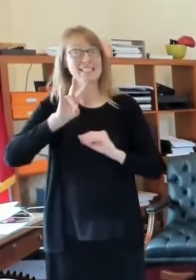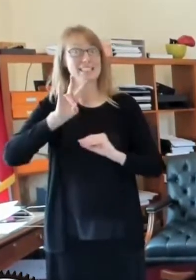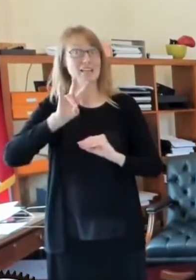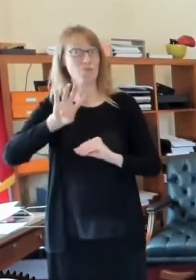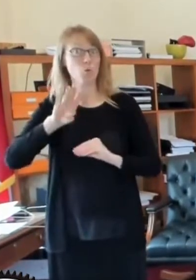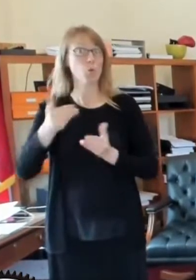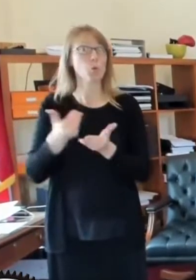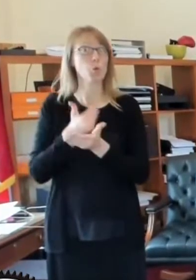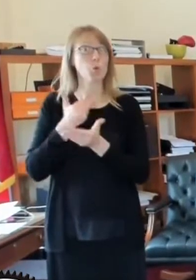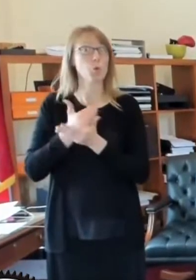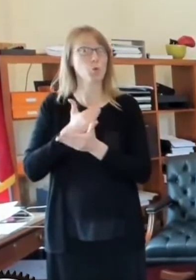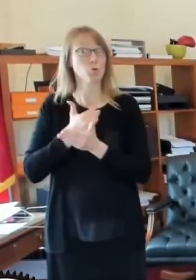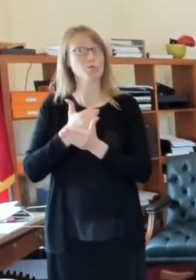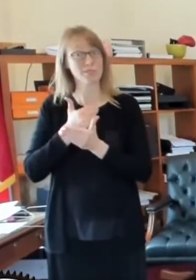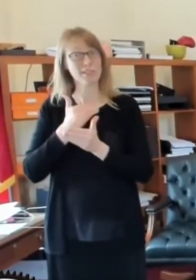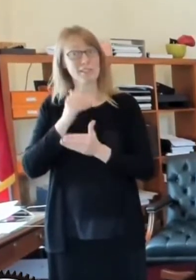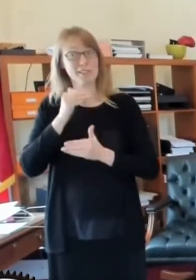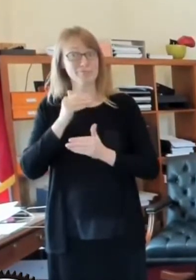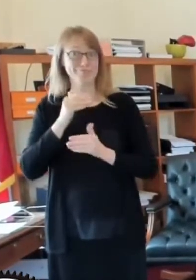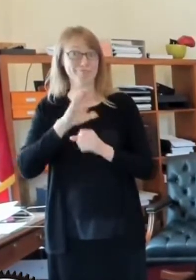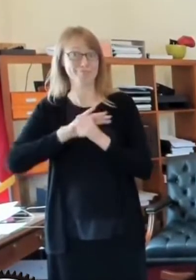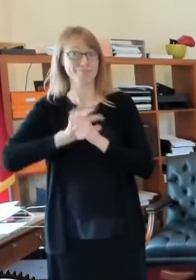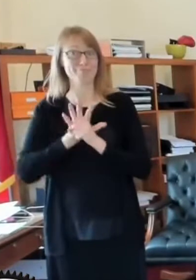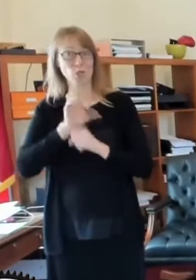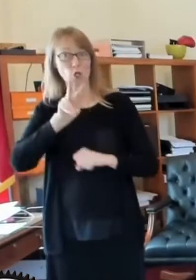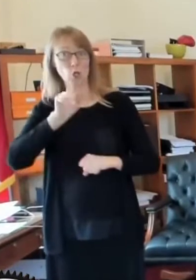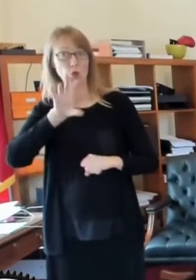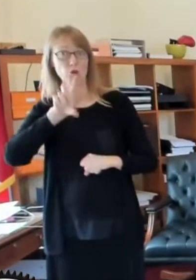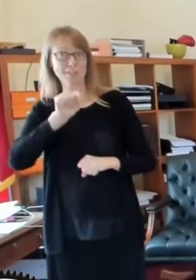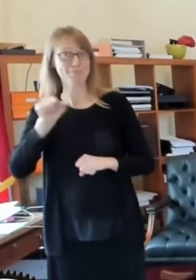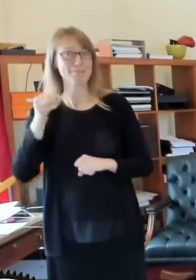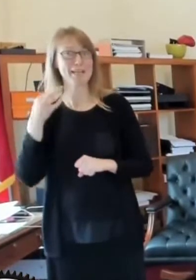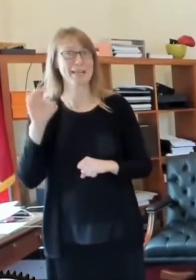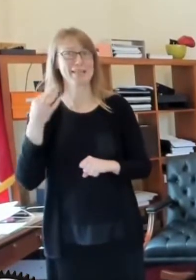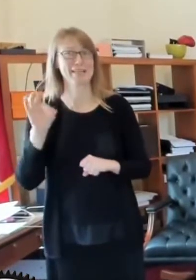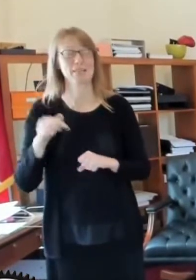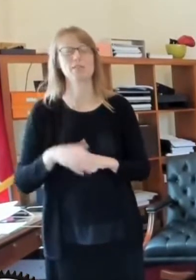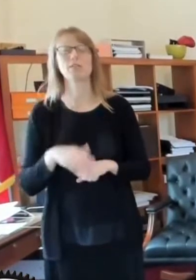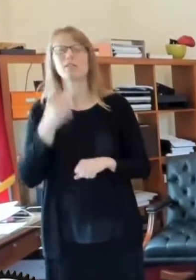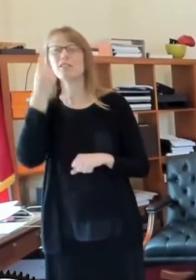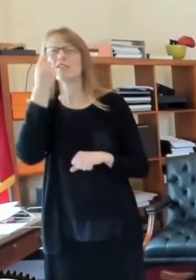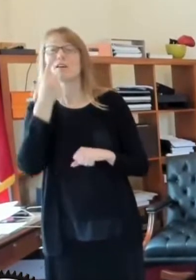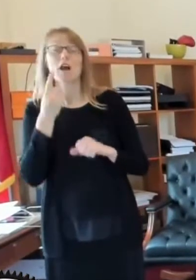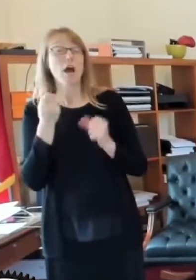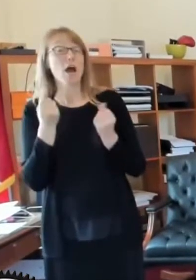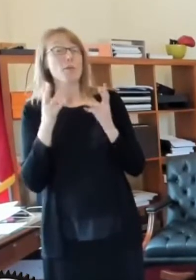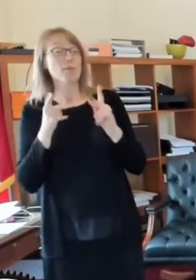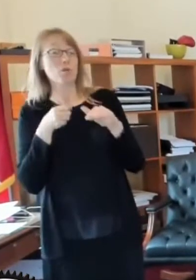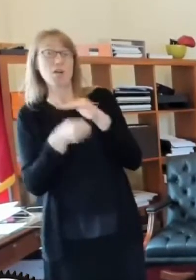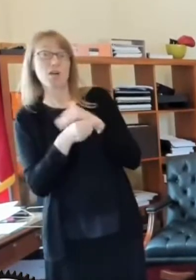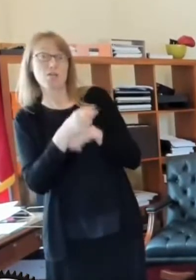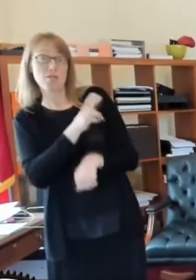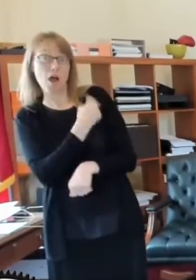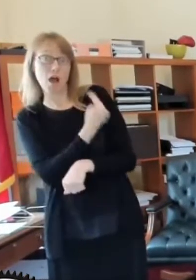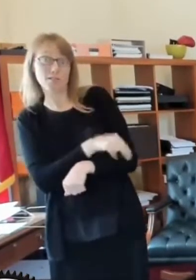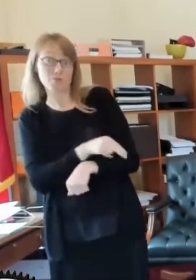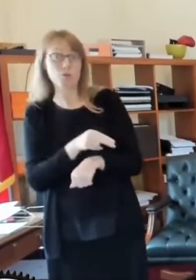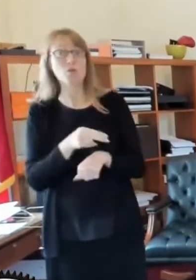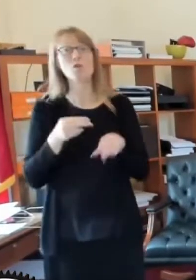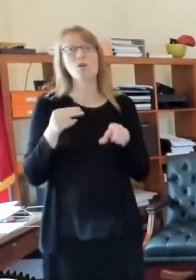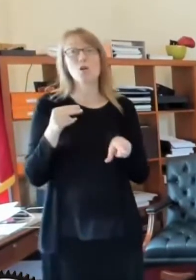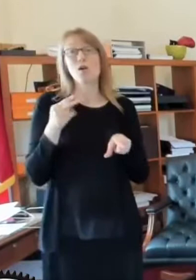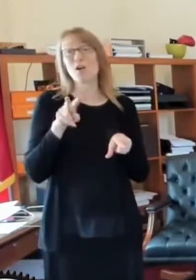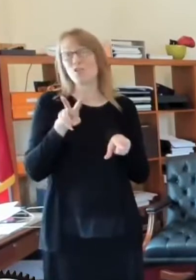the hospitalization numbers are still inching up. We have 217 people